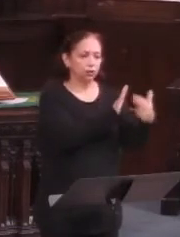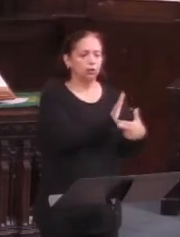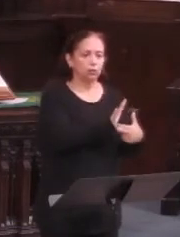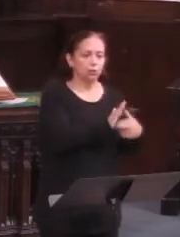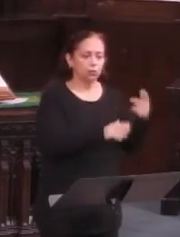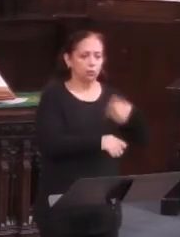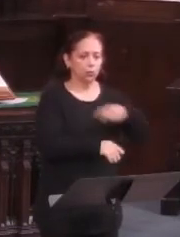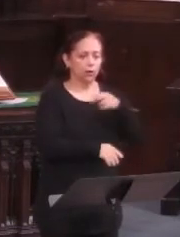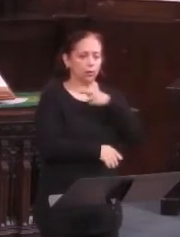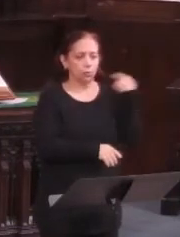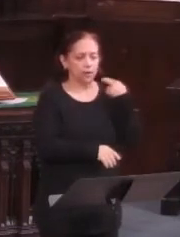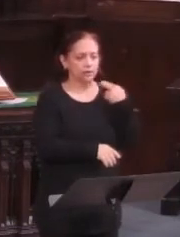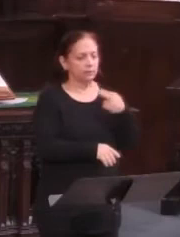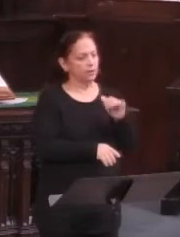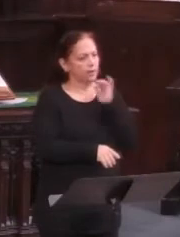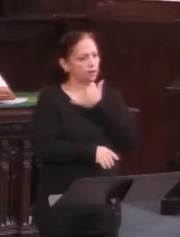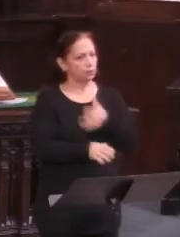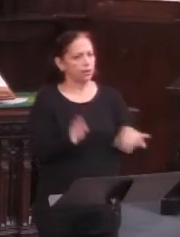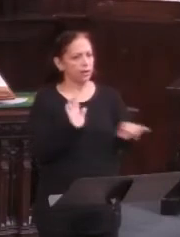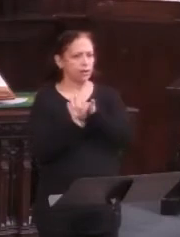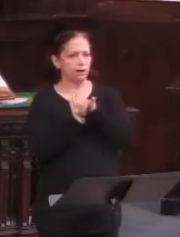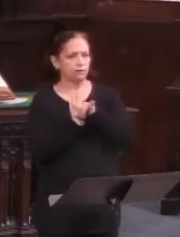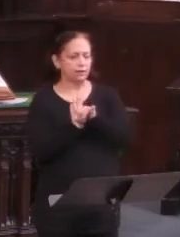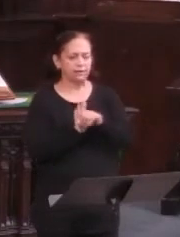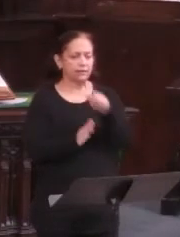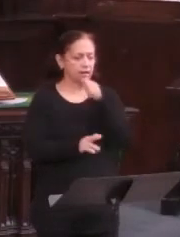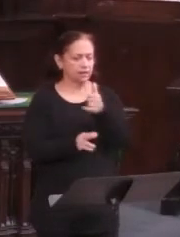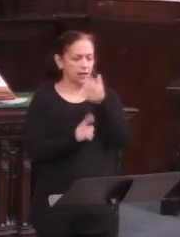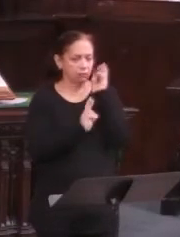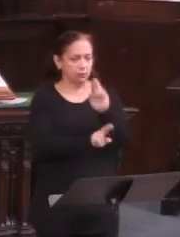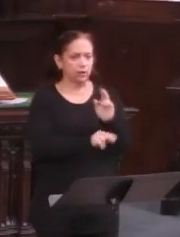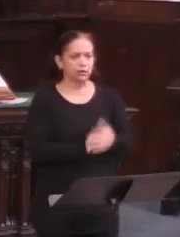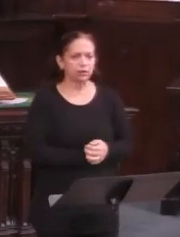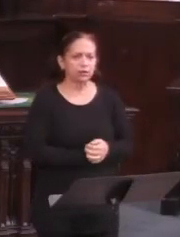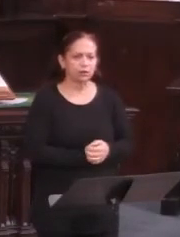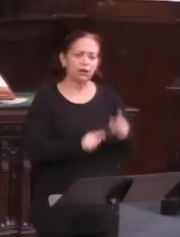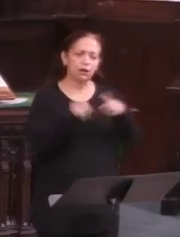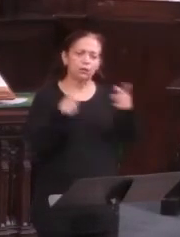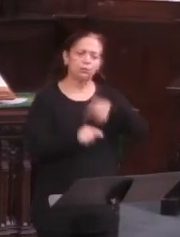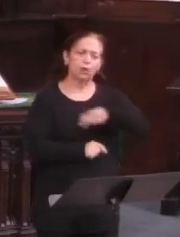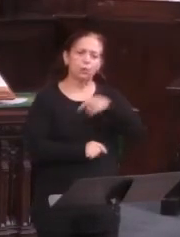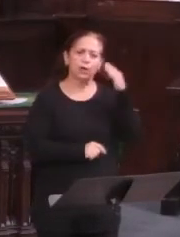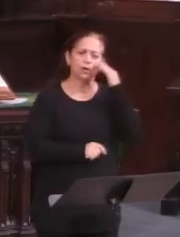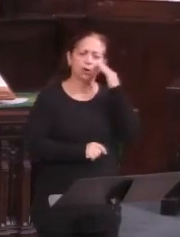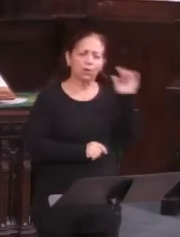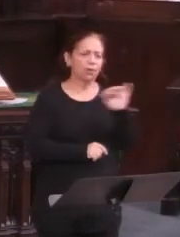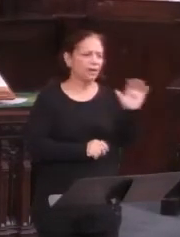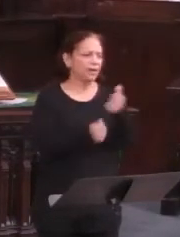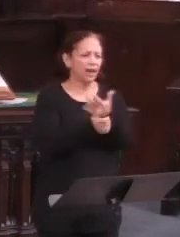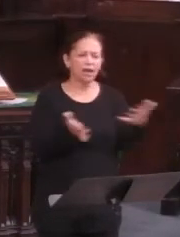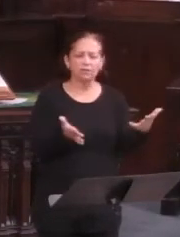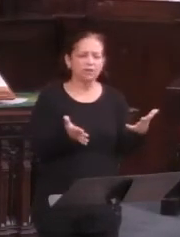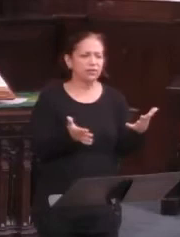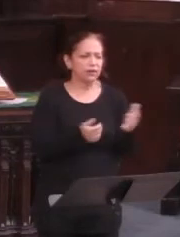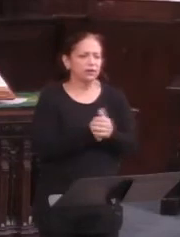being incorrectly identified as disloyal. But we know, like everything else,